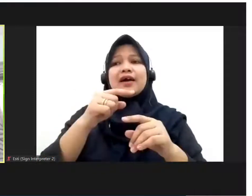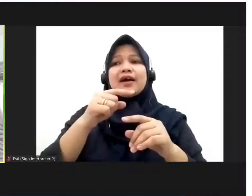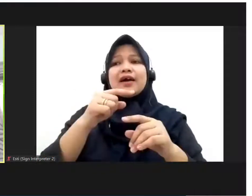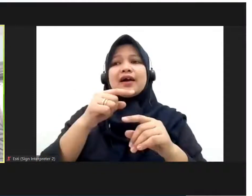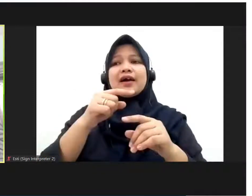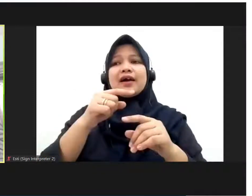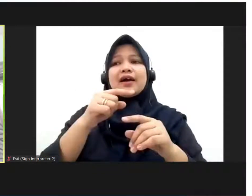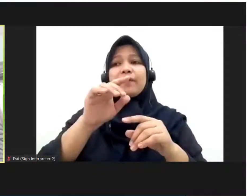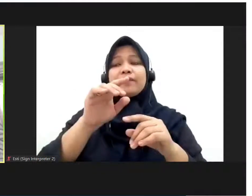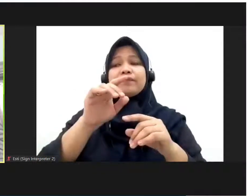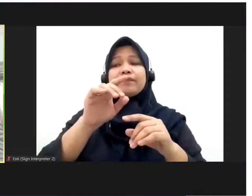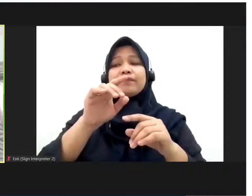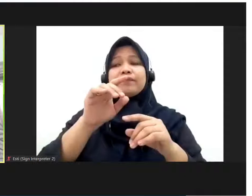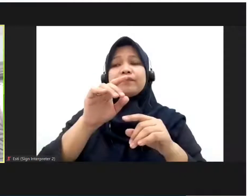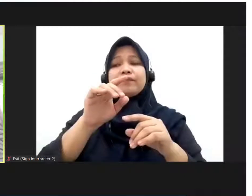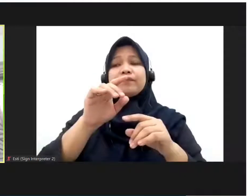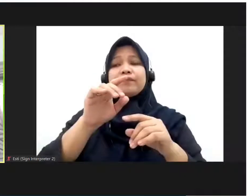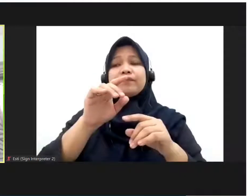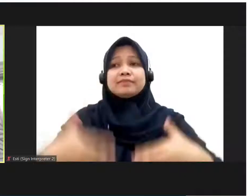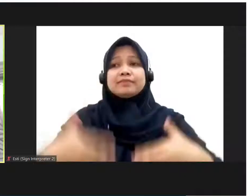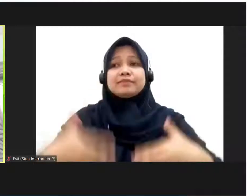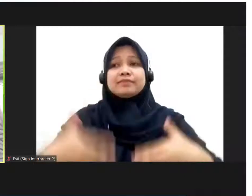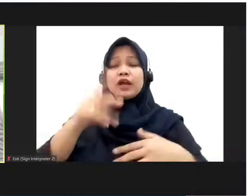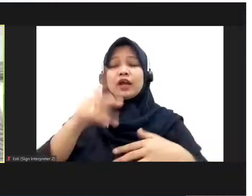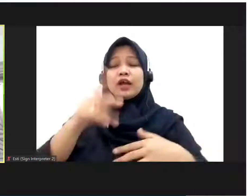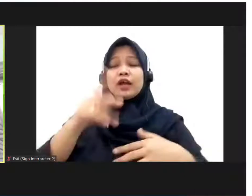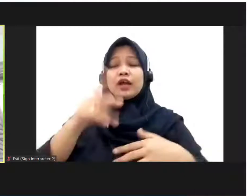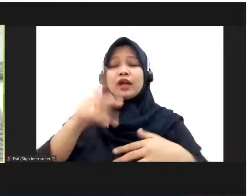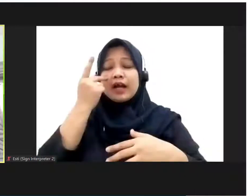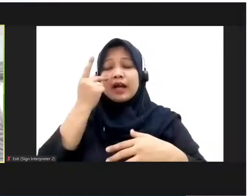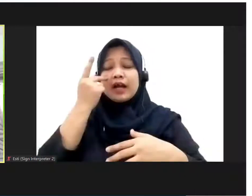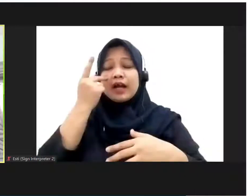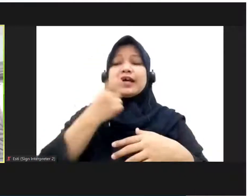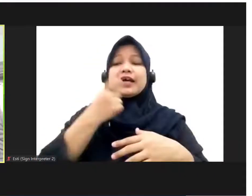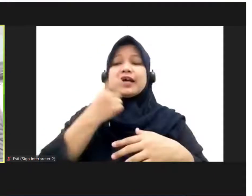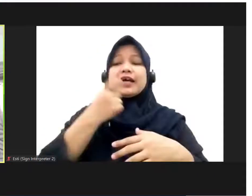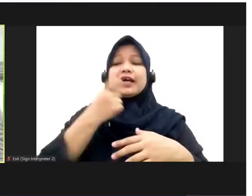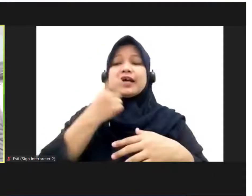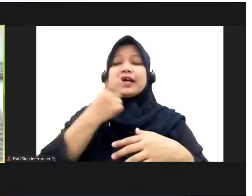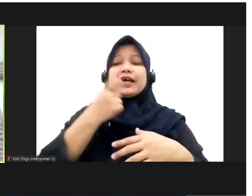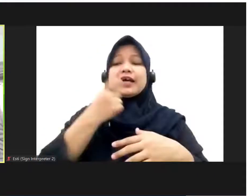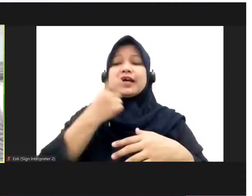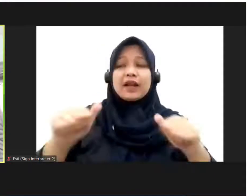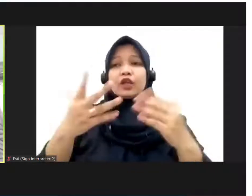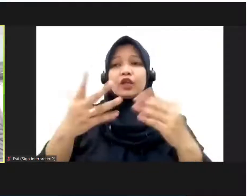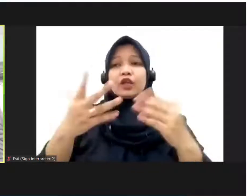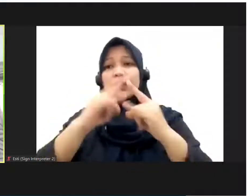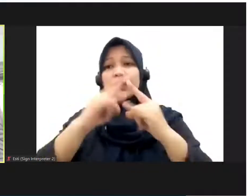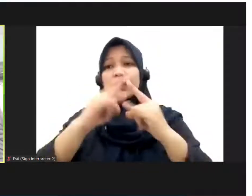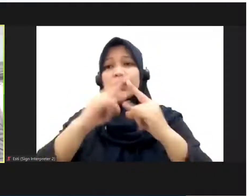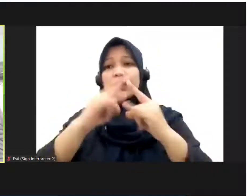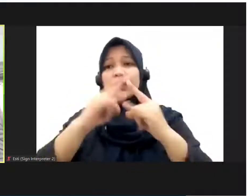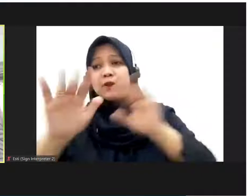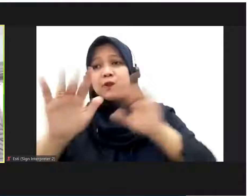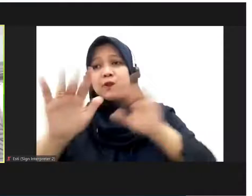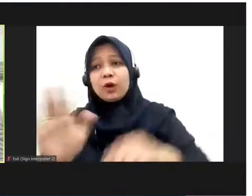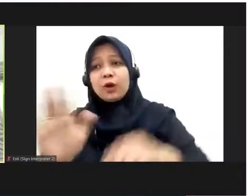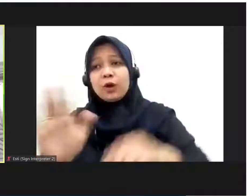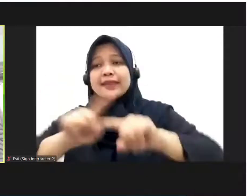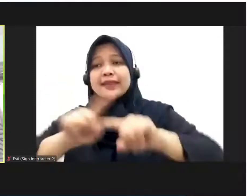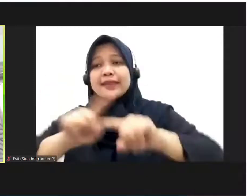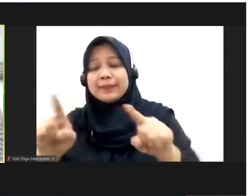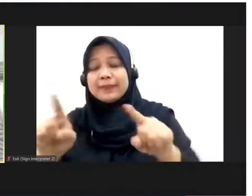of safety and stability in the camps, but it will also increase the trust between the